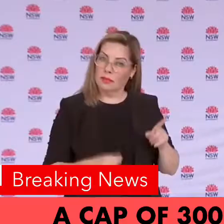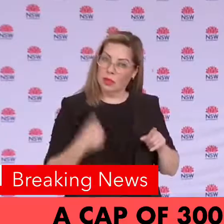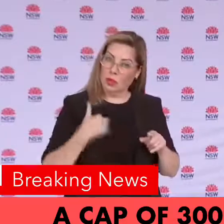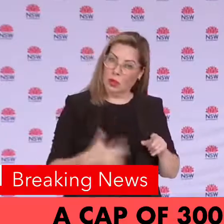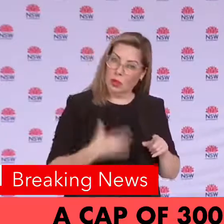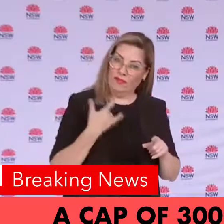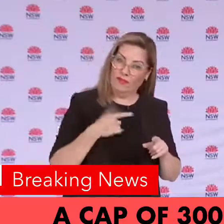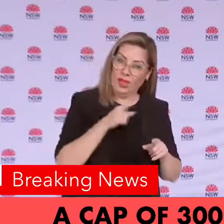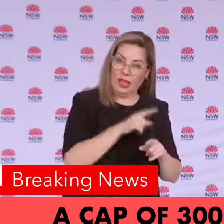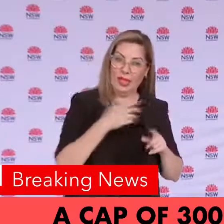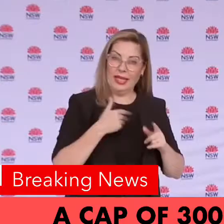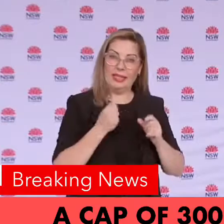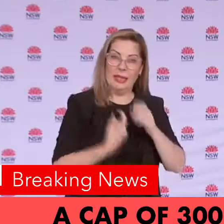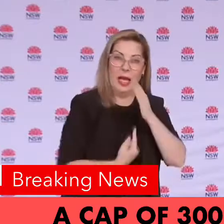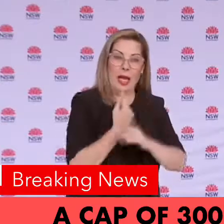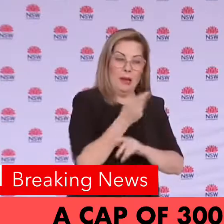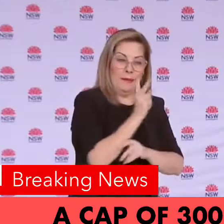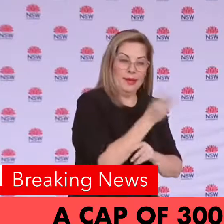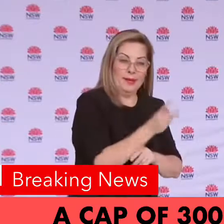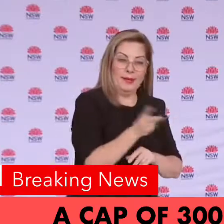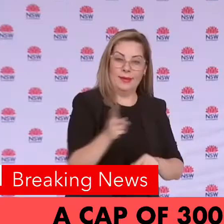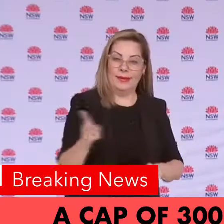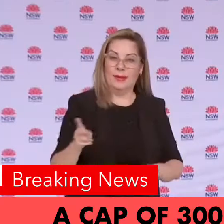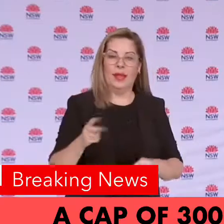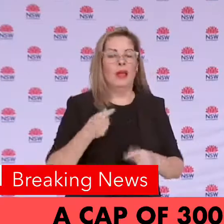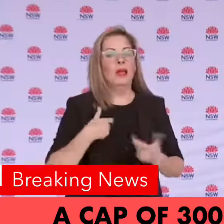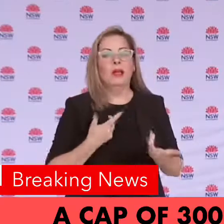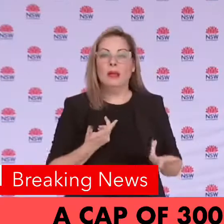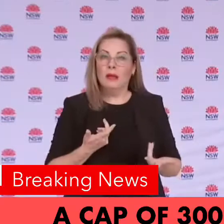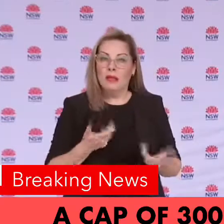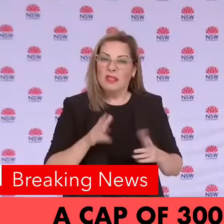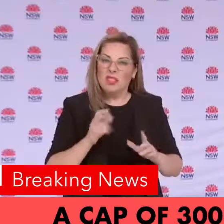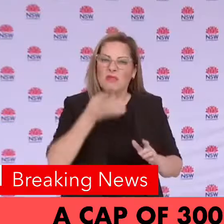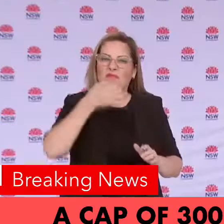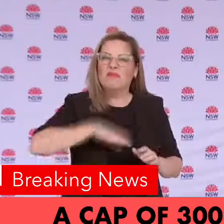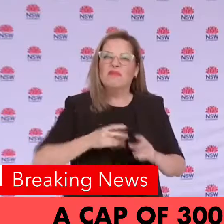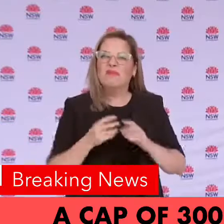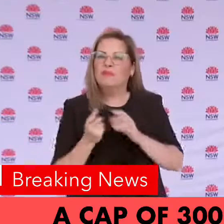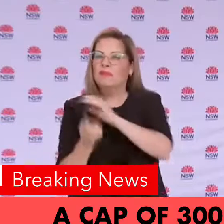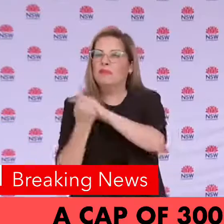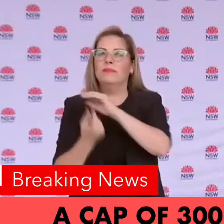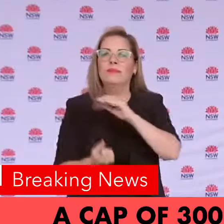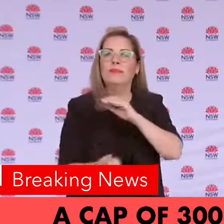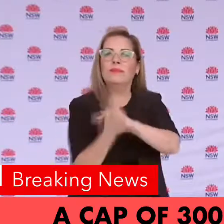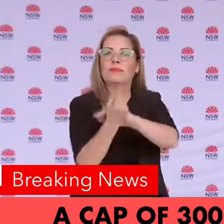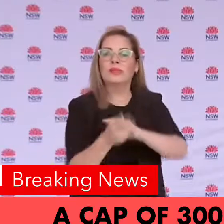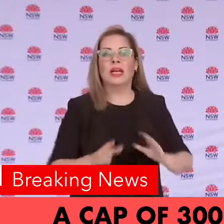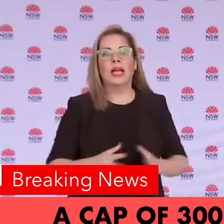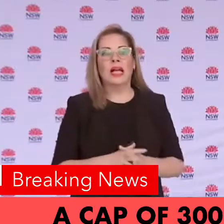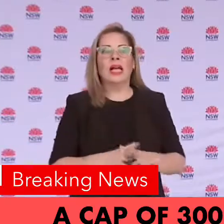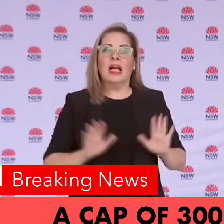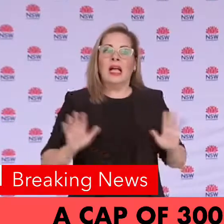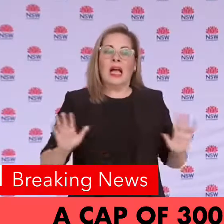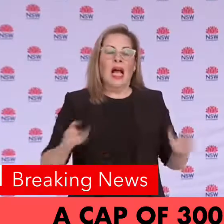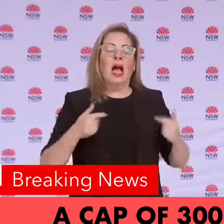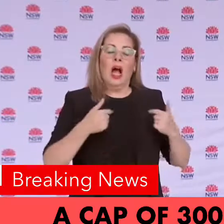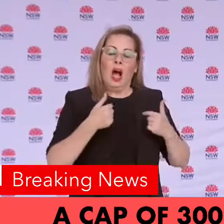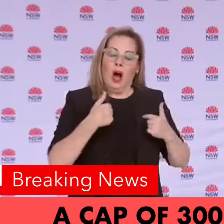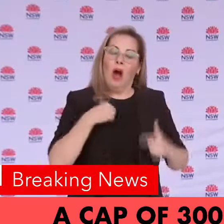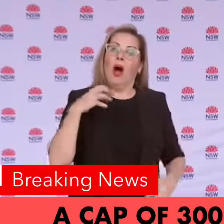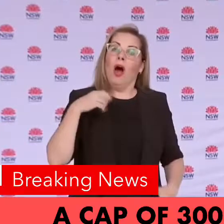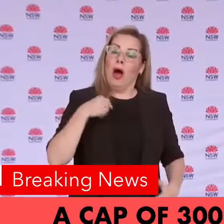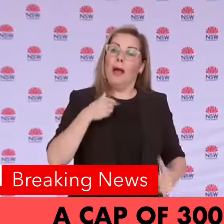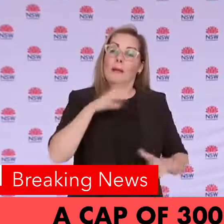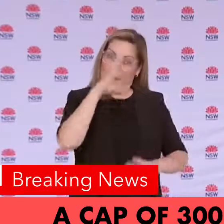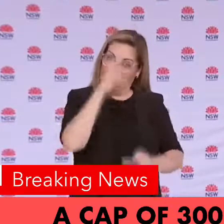anomaly? Look, I suspect it is the not widespread, but you know, we need to get the feedback. If there have been